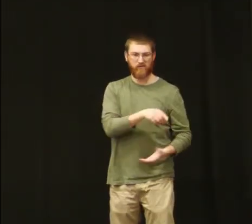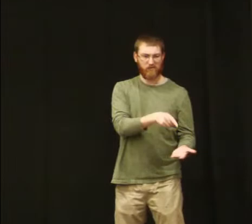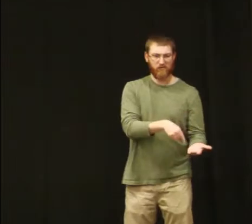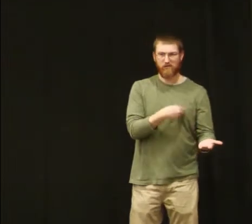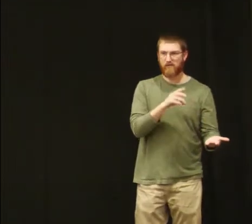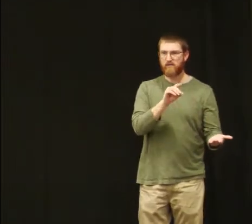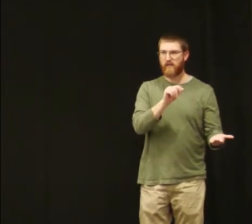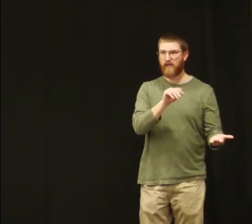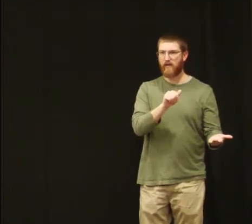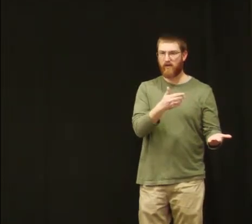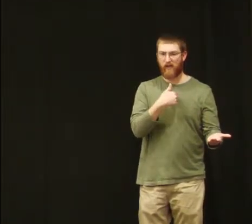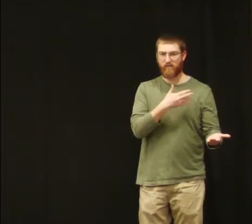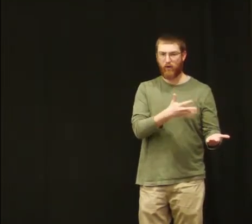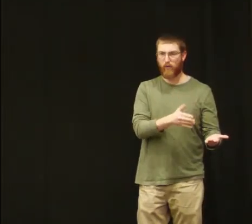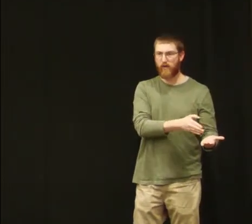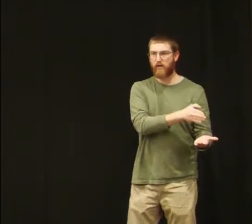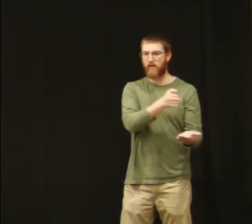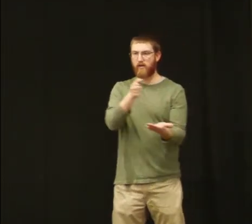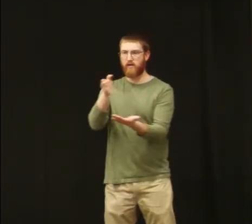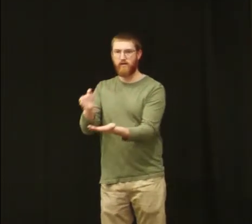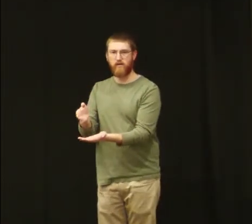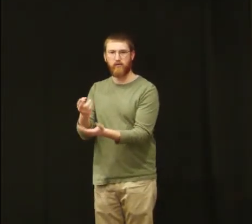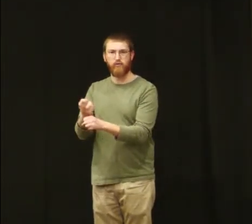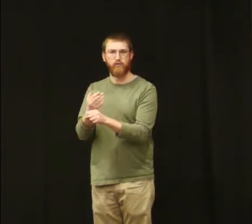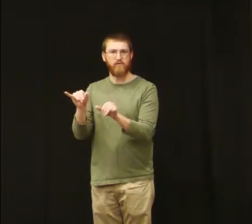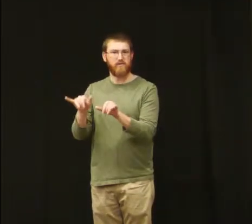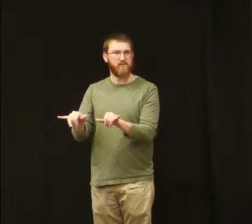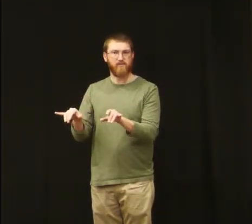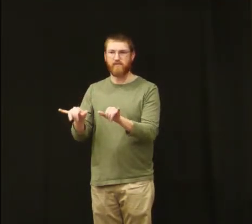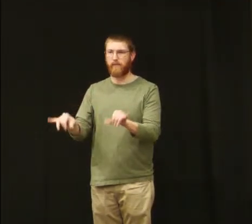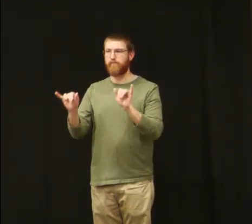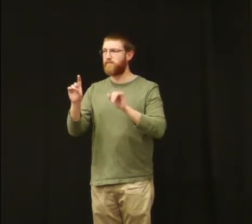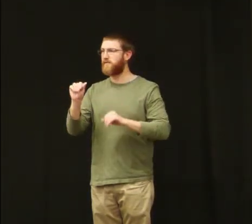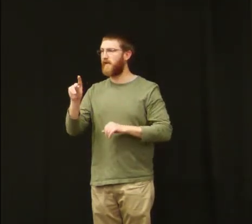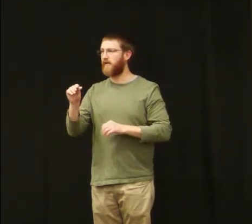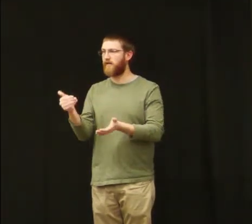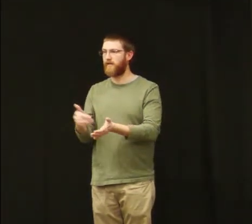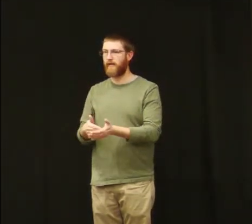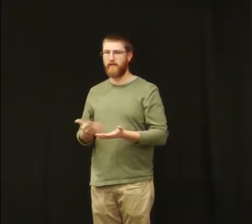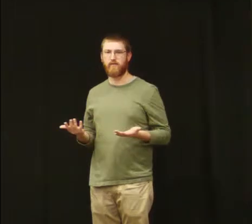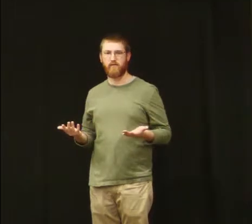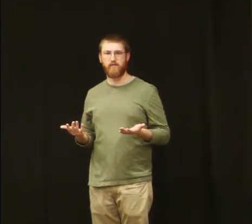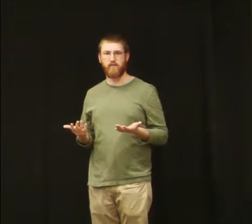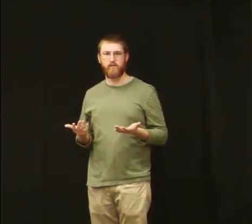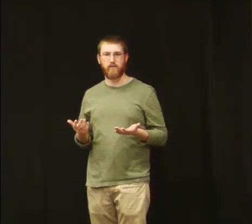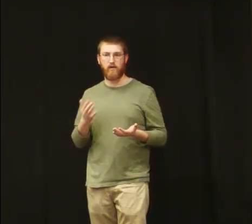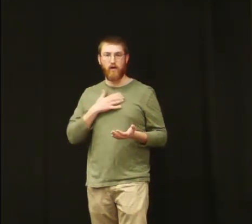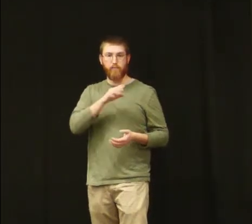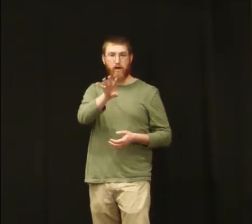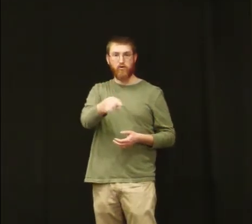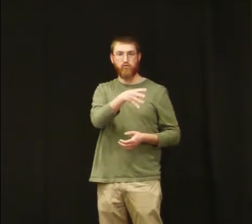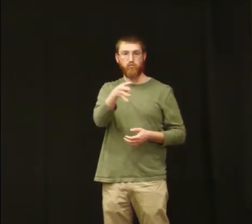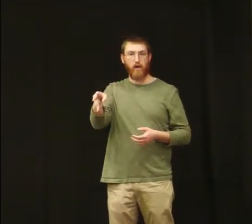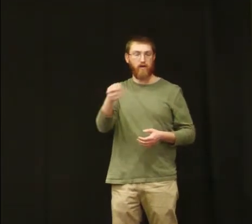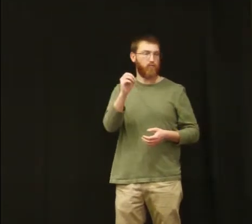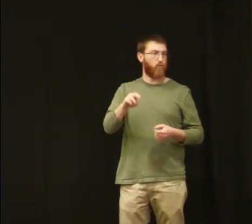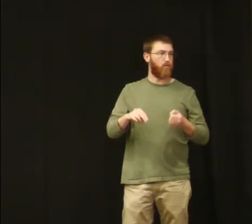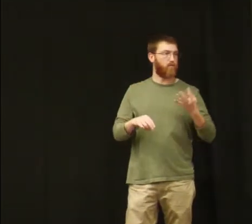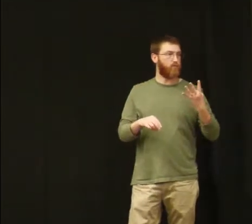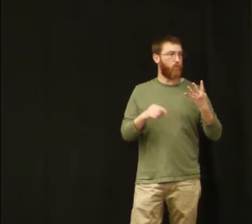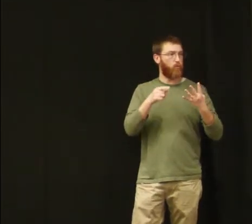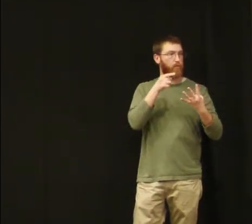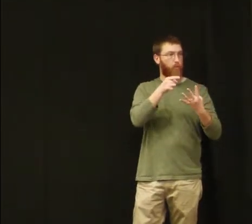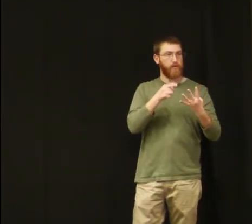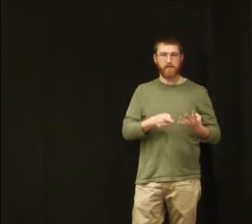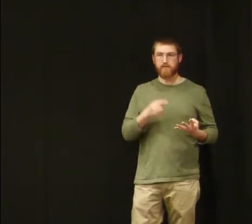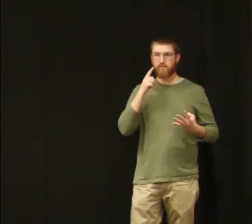that particular skill. So you would look at your graph or your last 4 data points in your progress monitoring